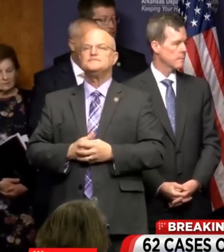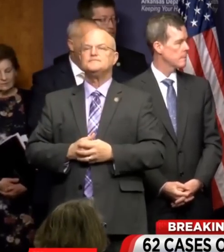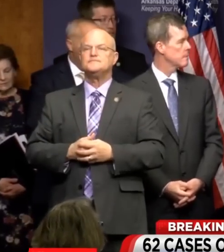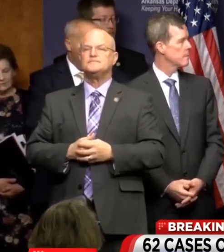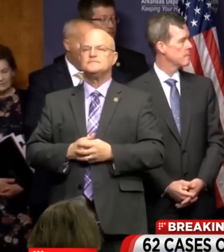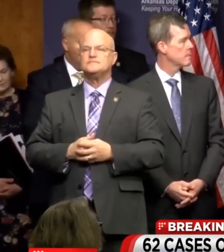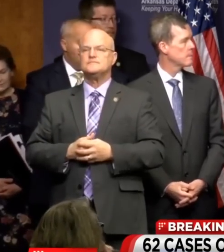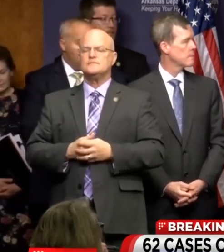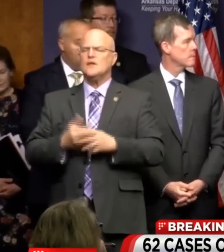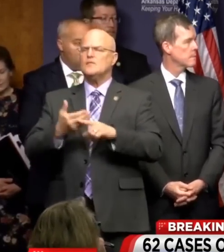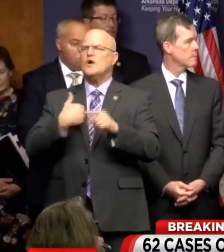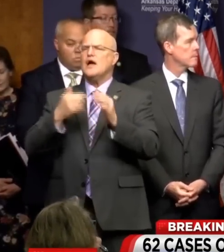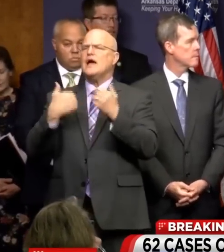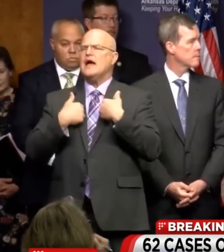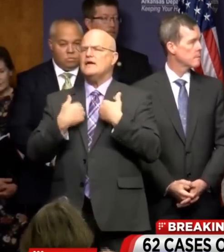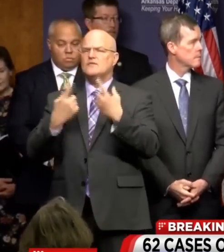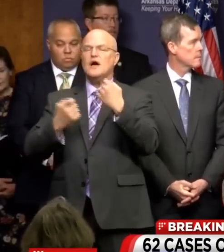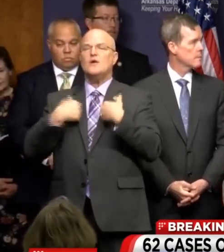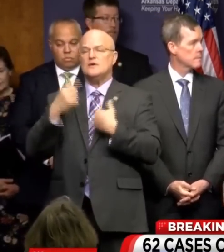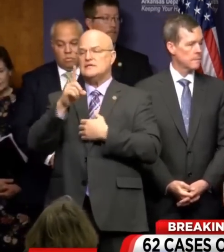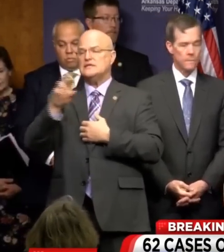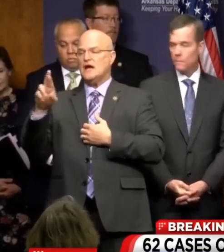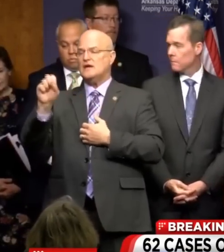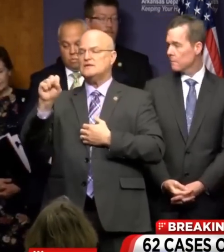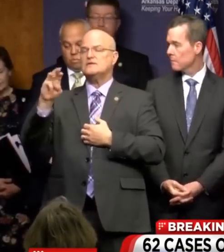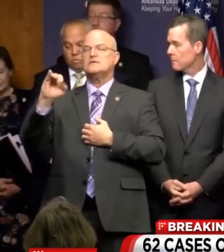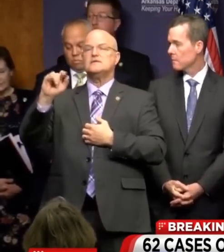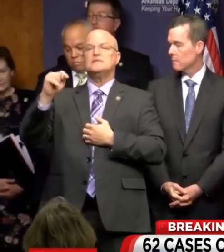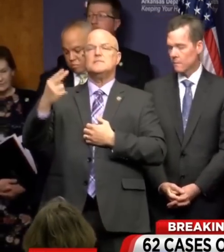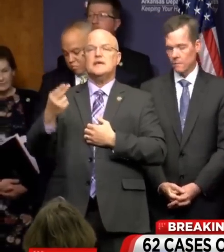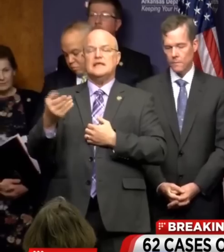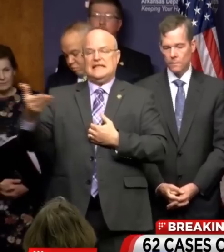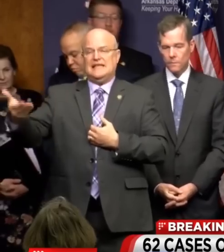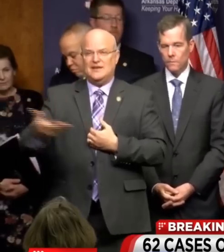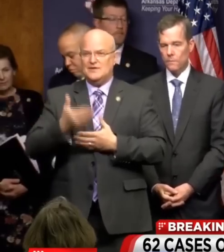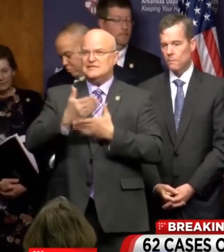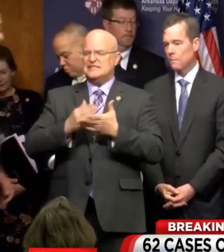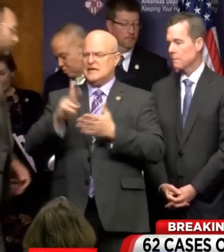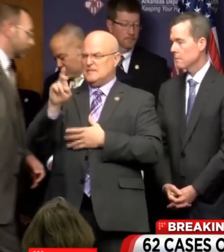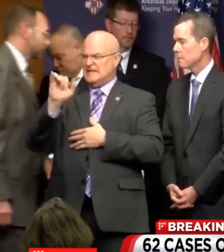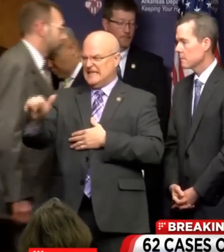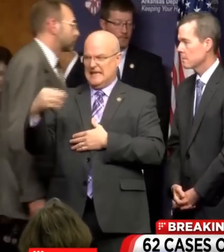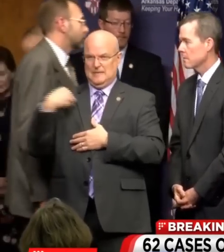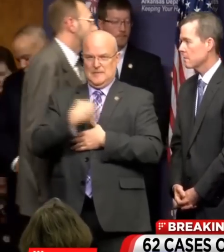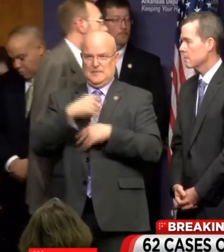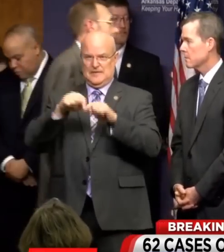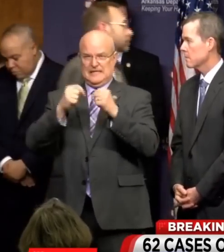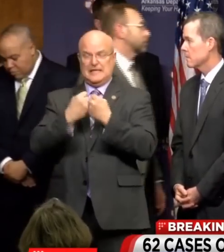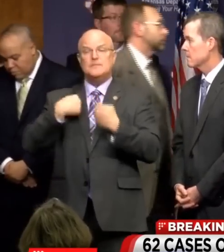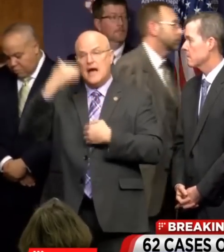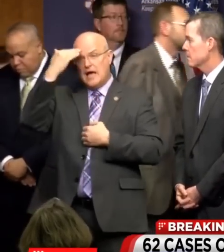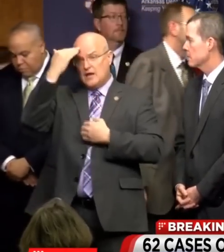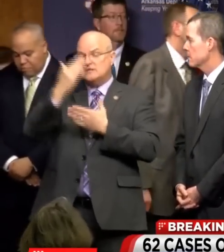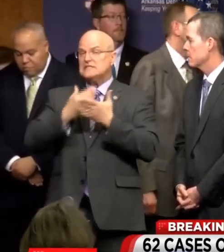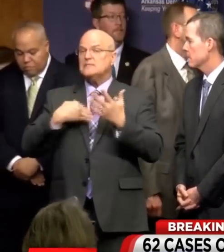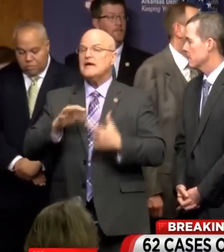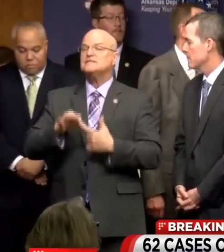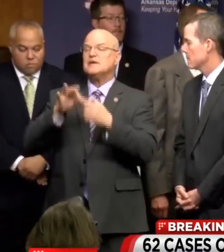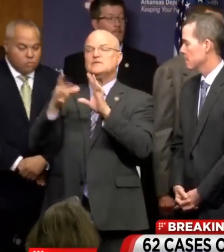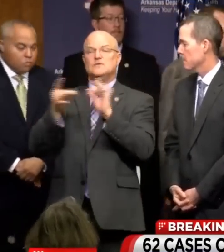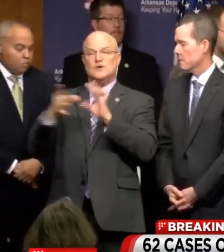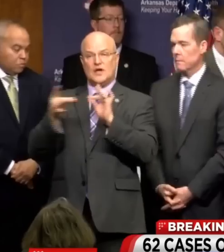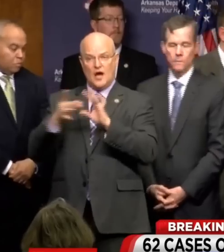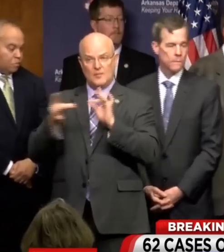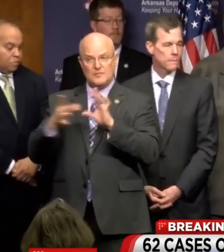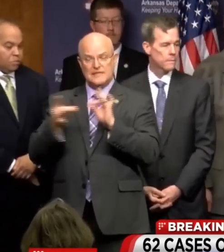Before we turn over questions, I'd like to have Dr. Smith come and introduce some of the key members of your team, and I know some of them have some special comments